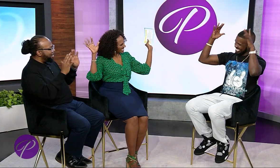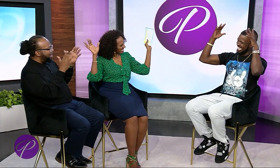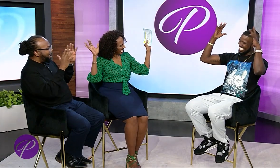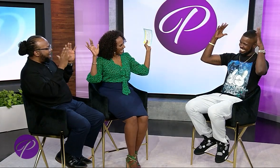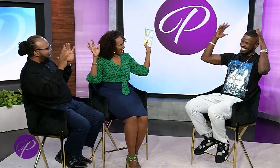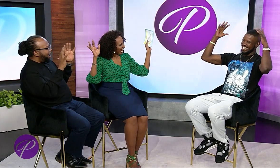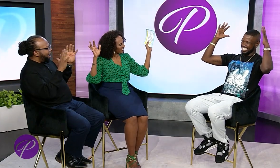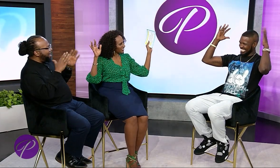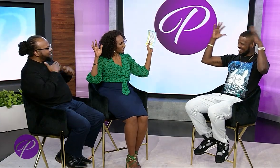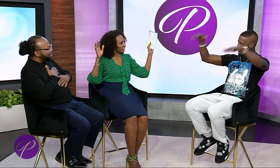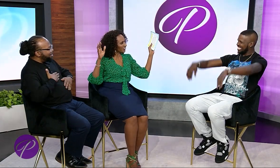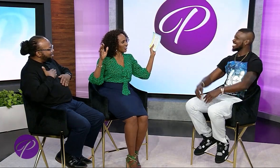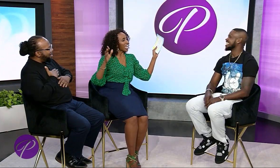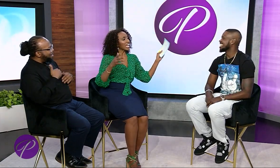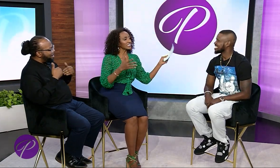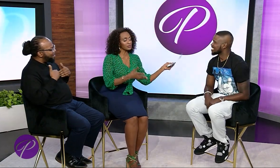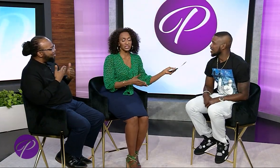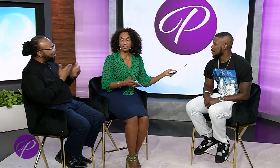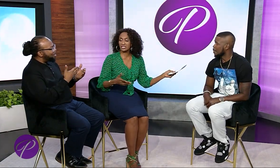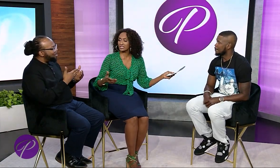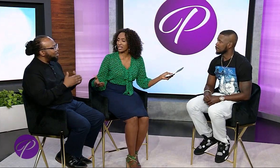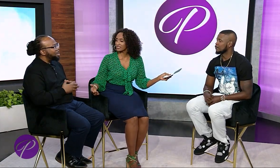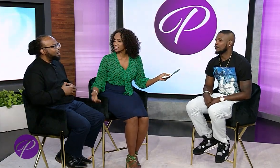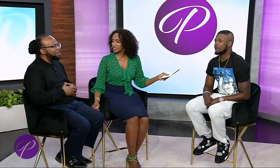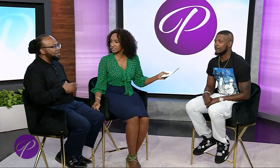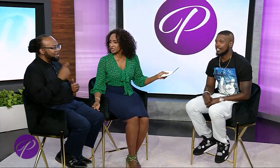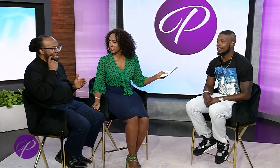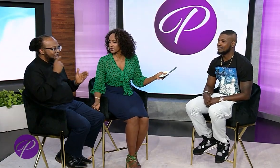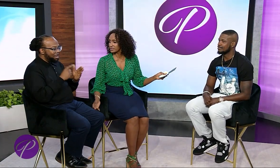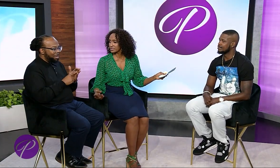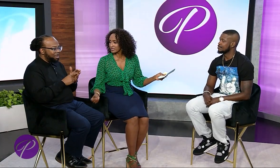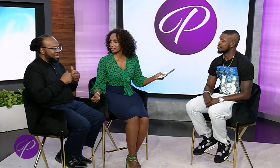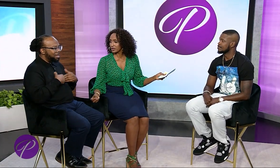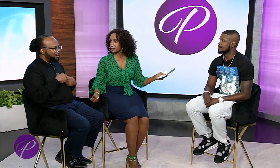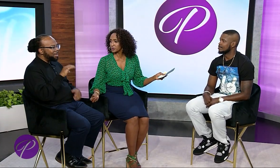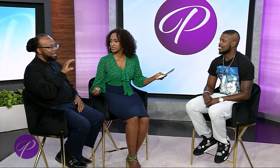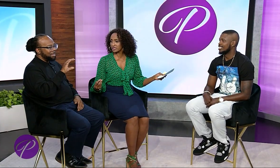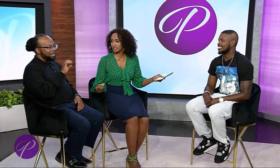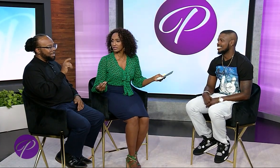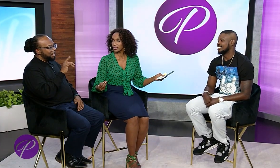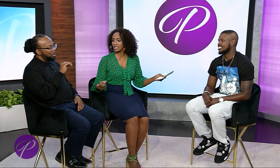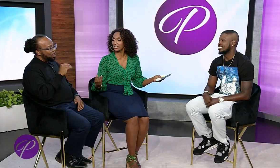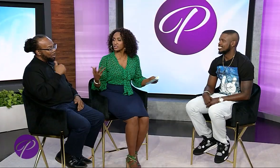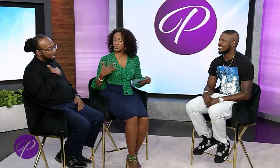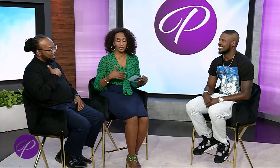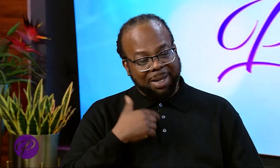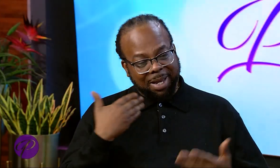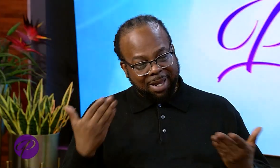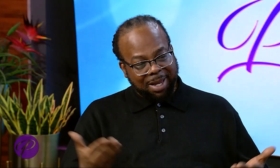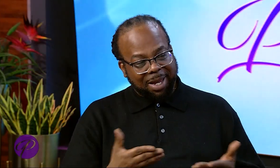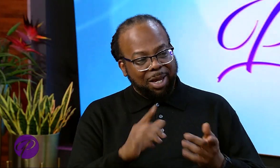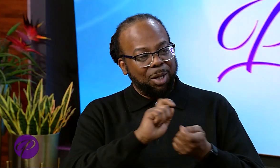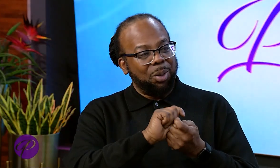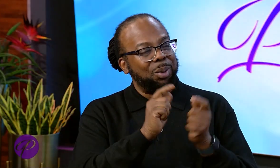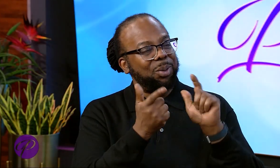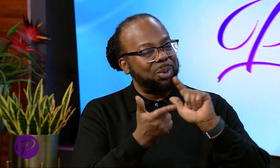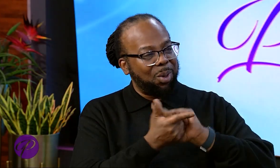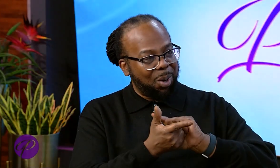to have you. And let me just acknowledge our dear brother Celio, who is here to translate. But I want to